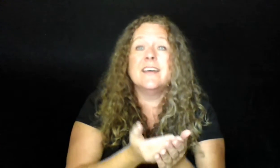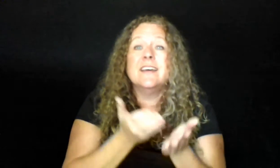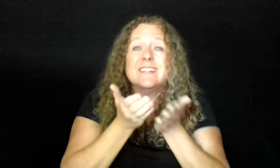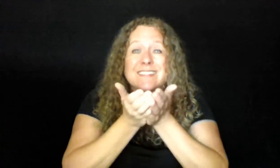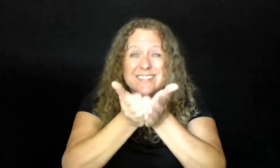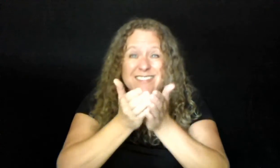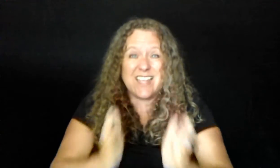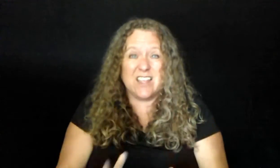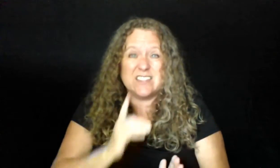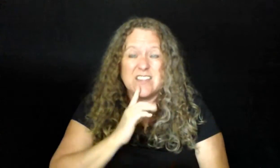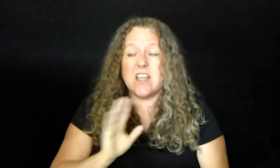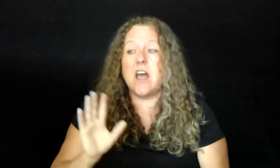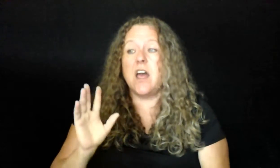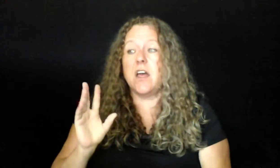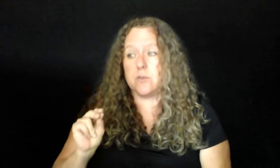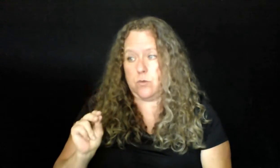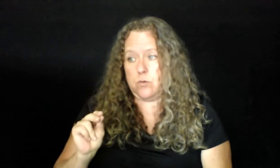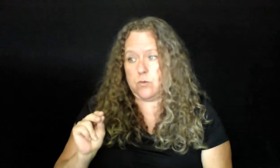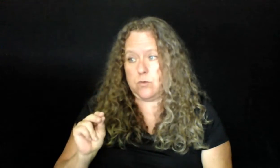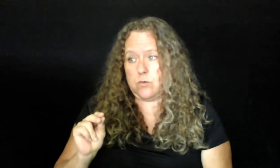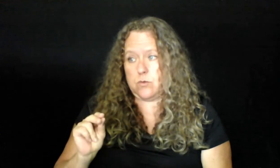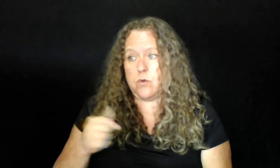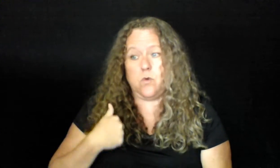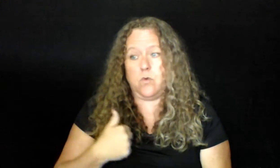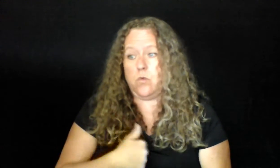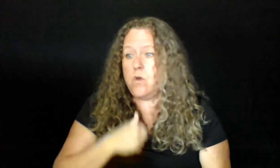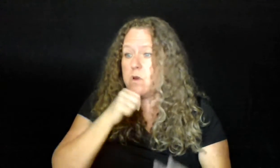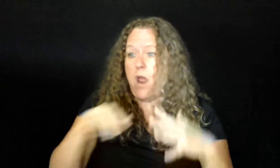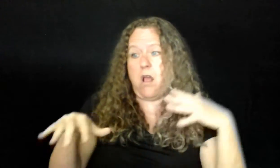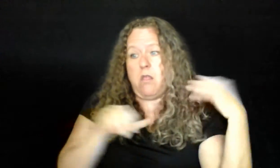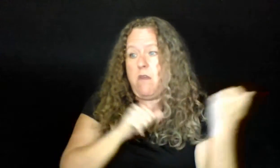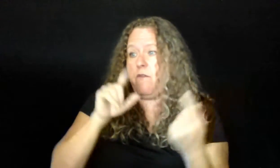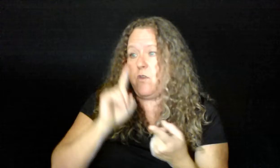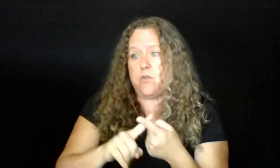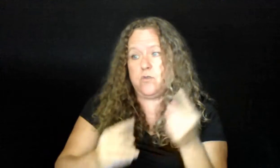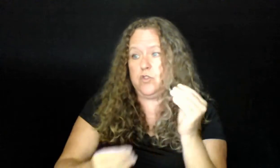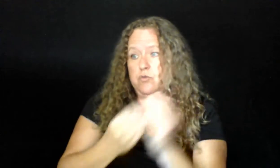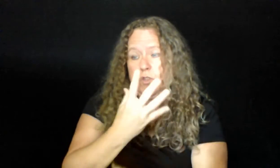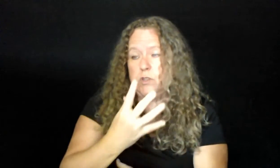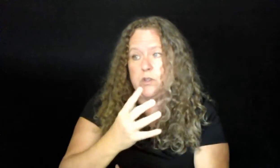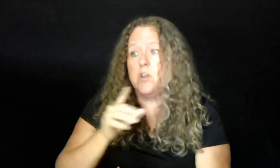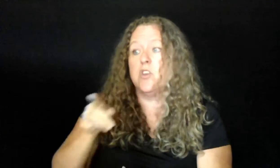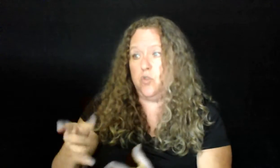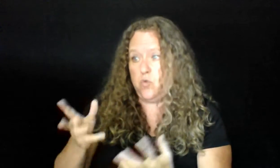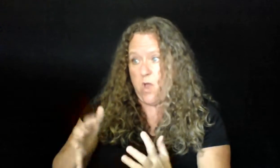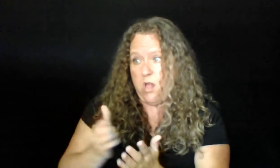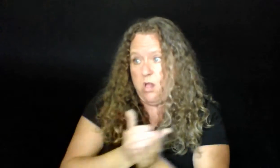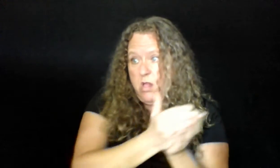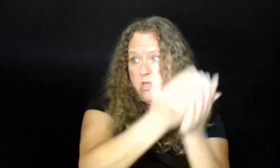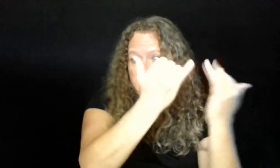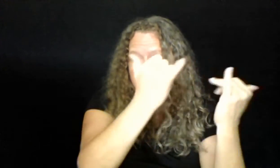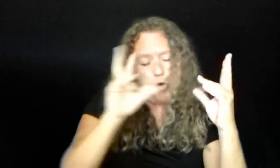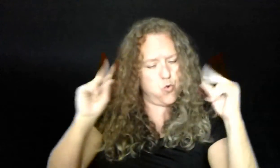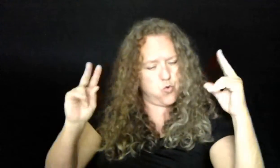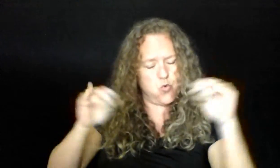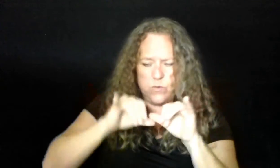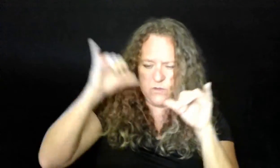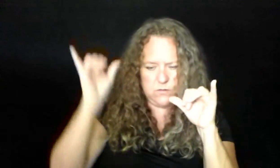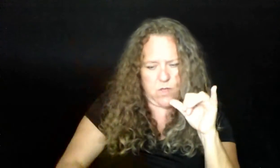but we're not. We're not going anywhere until the spring. So they waited out all winter long in Malta. Sure enough, Paul's going to get